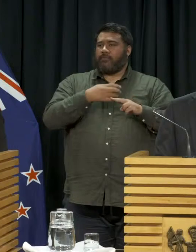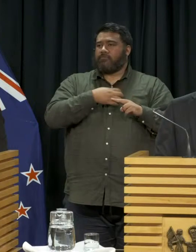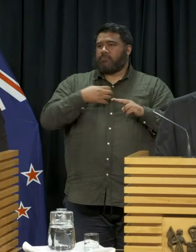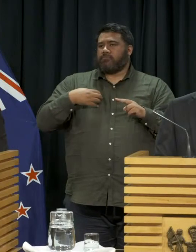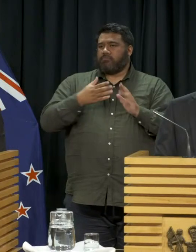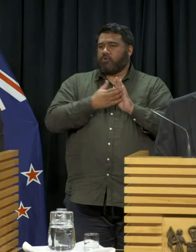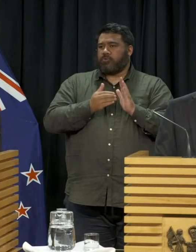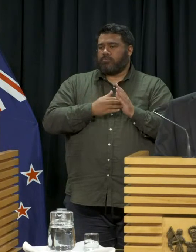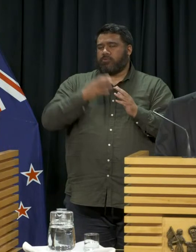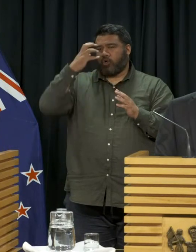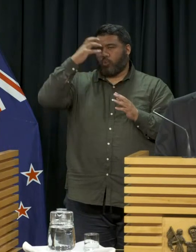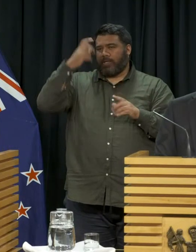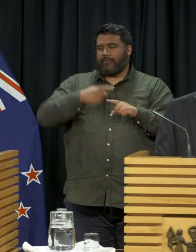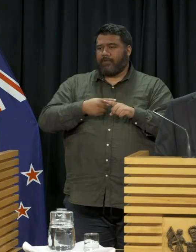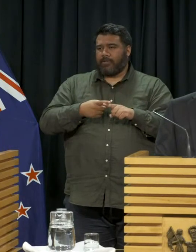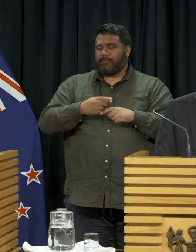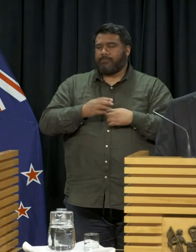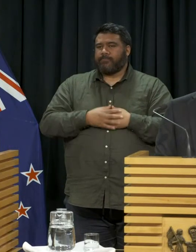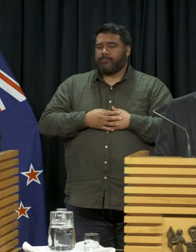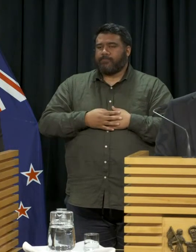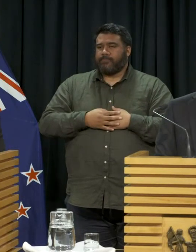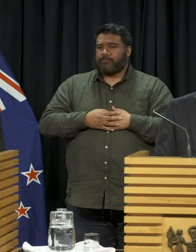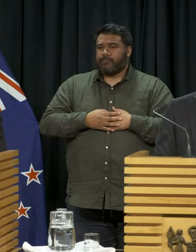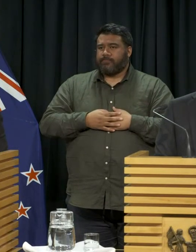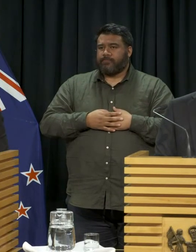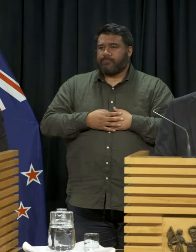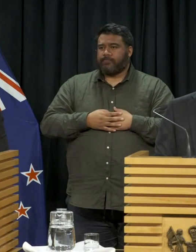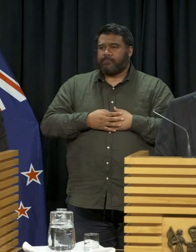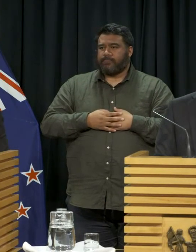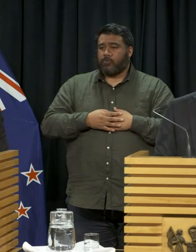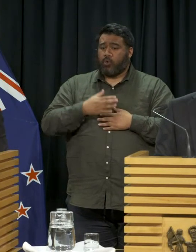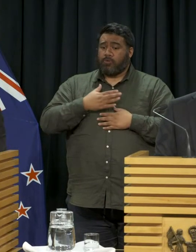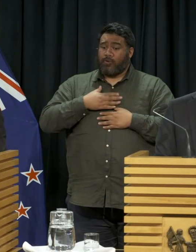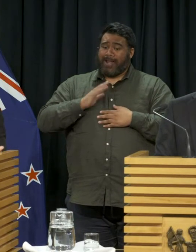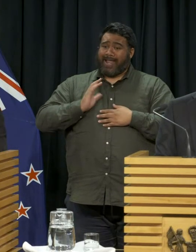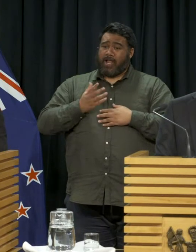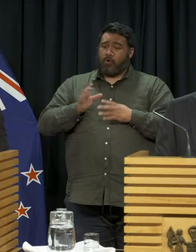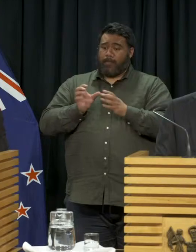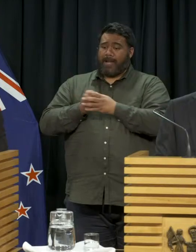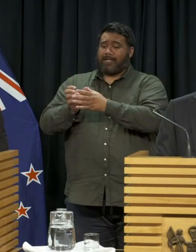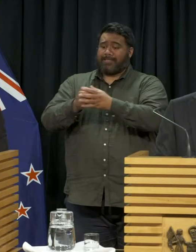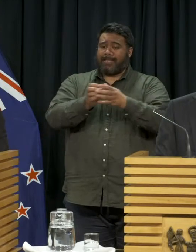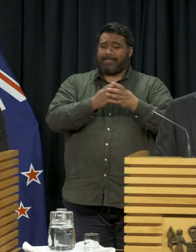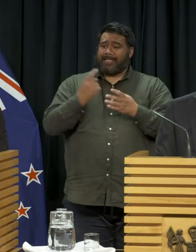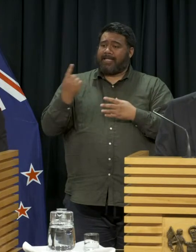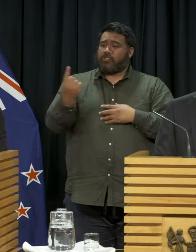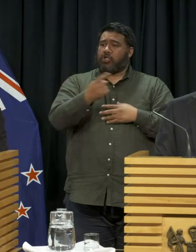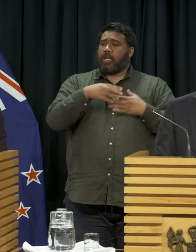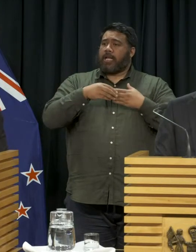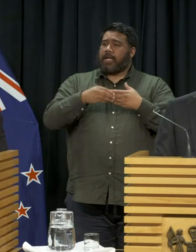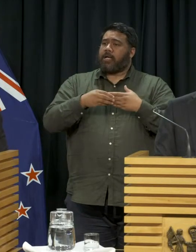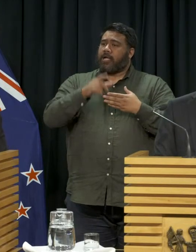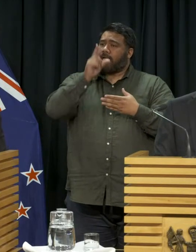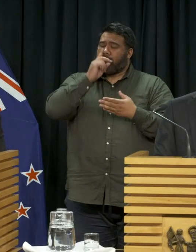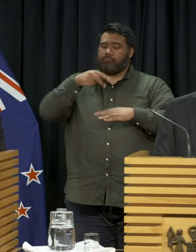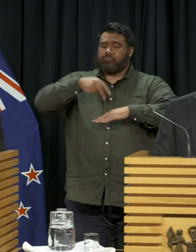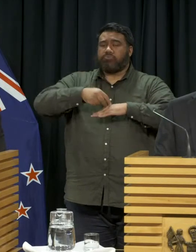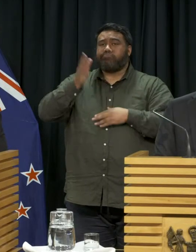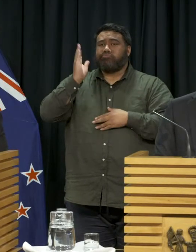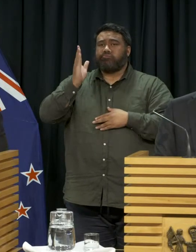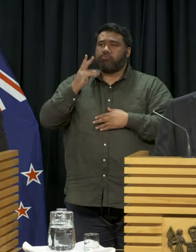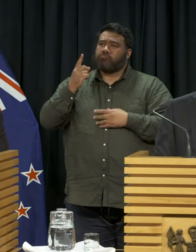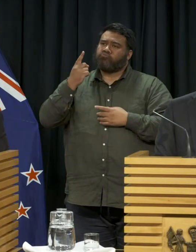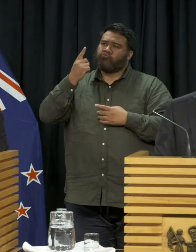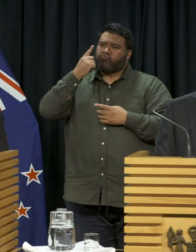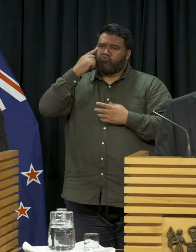House, leader of the parties, a chance to reflect also on their perspective of the